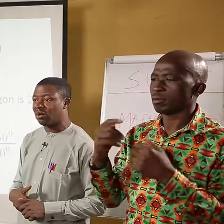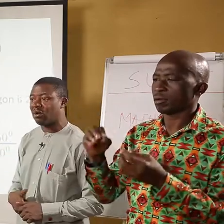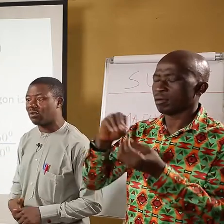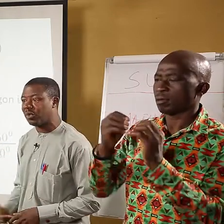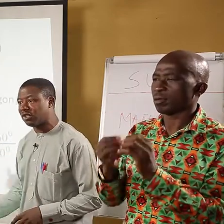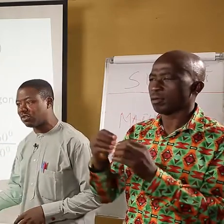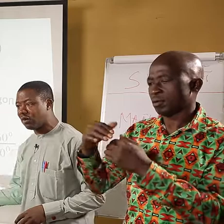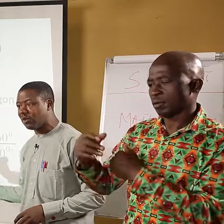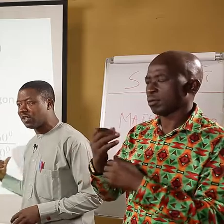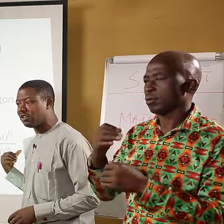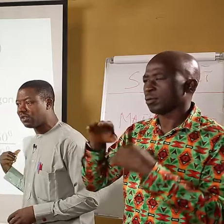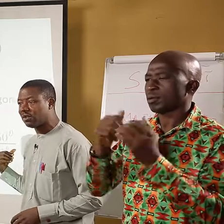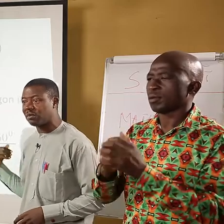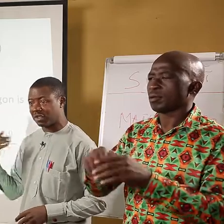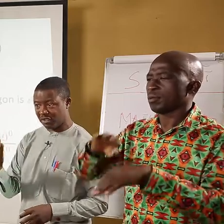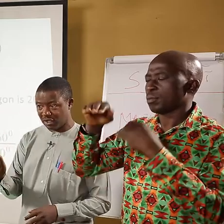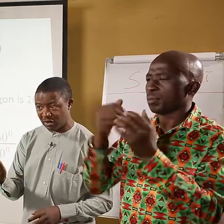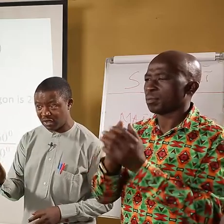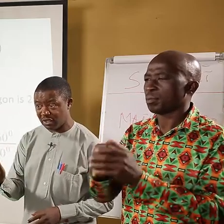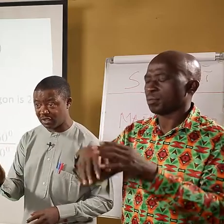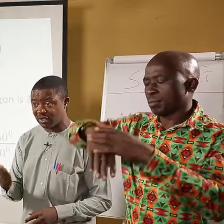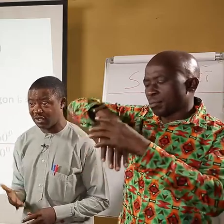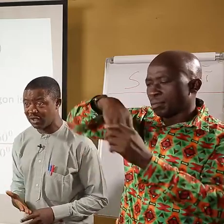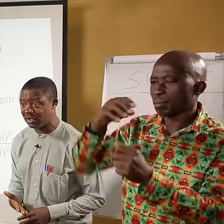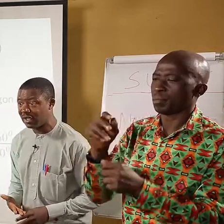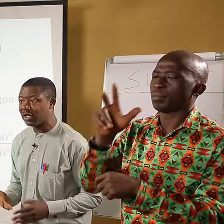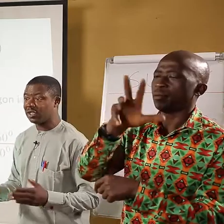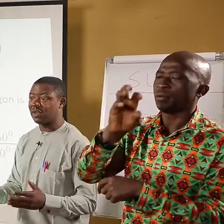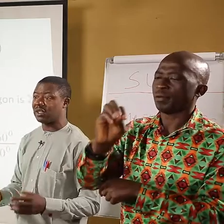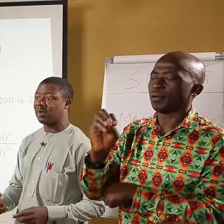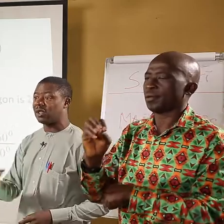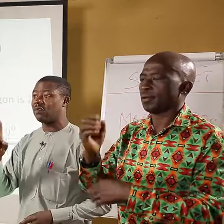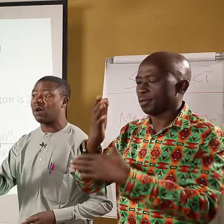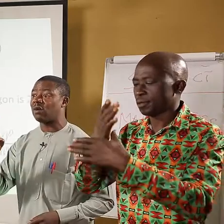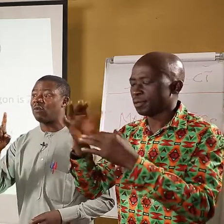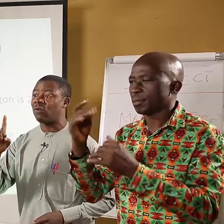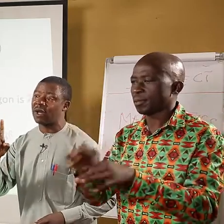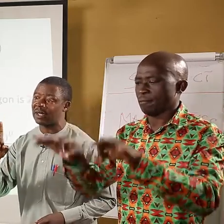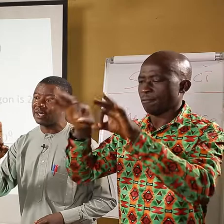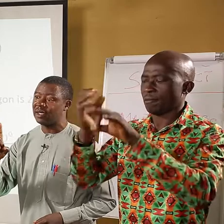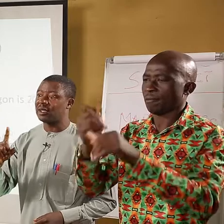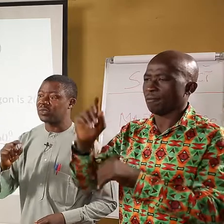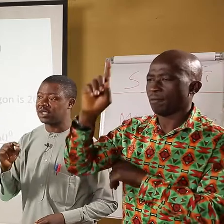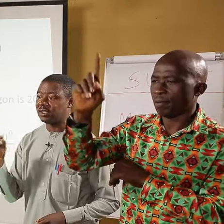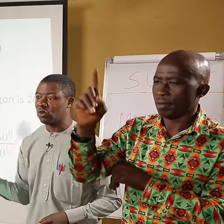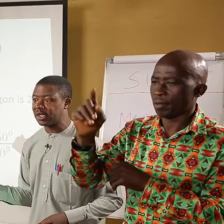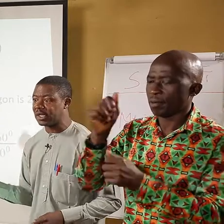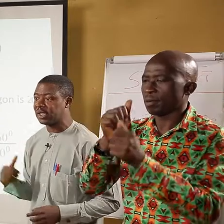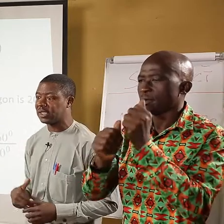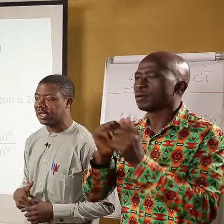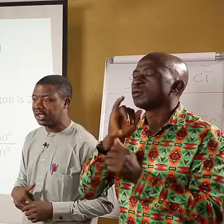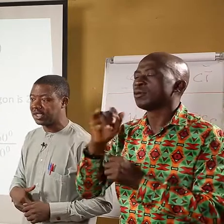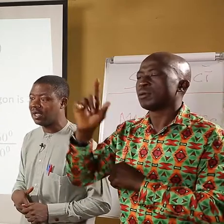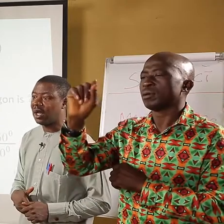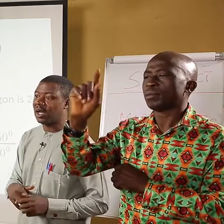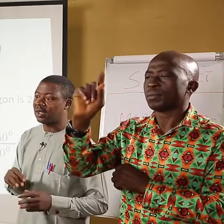of the polygon will be the sum of the exterior, which is 360 degrees, divided by the value of 1, which is